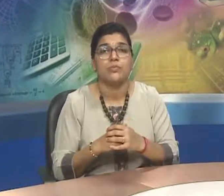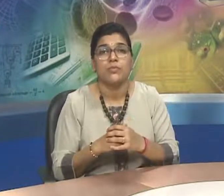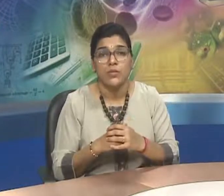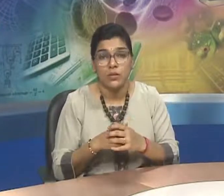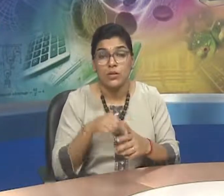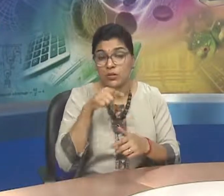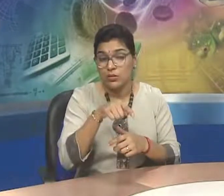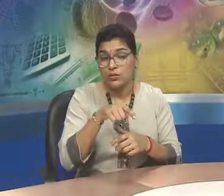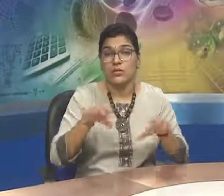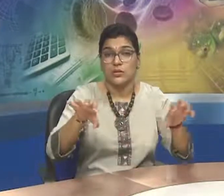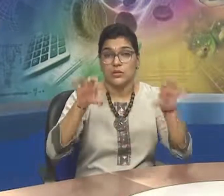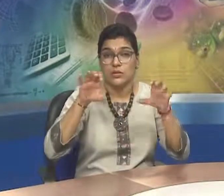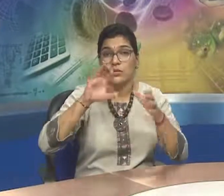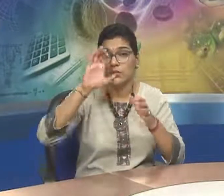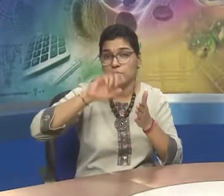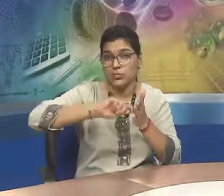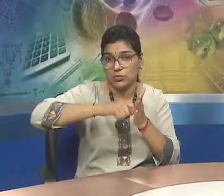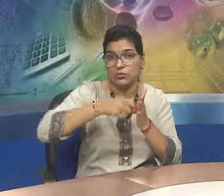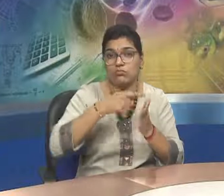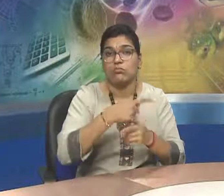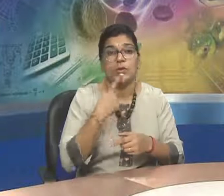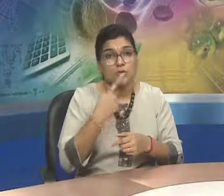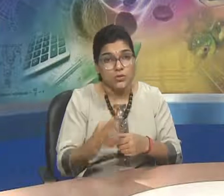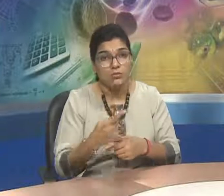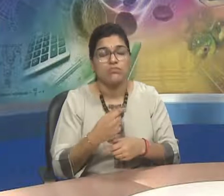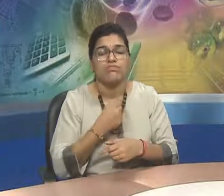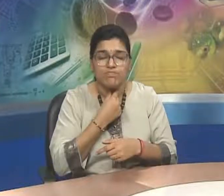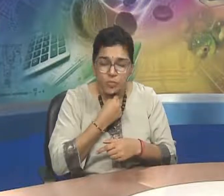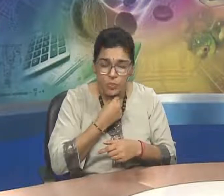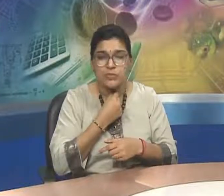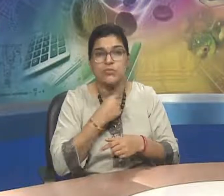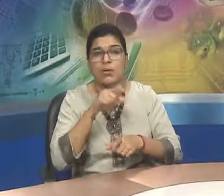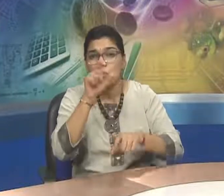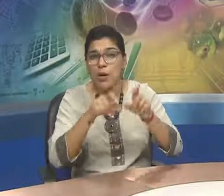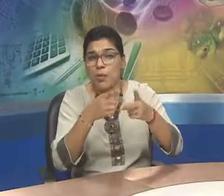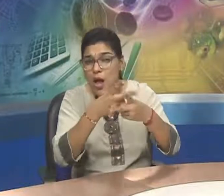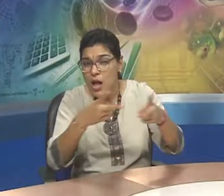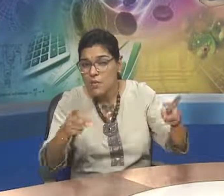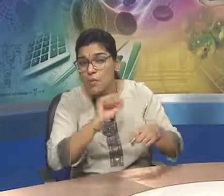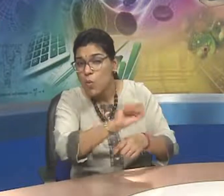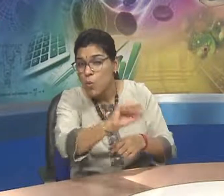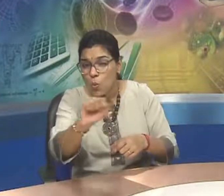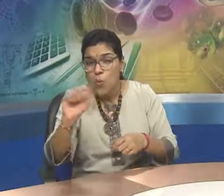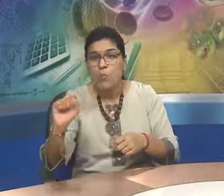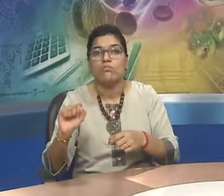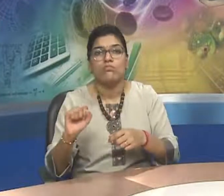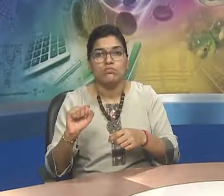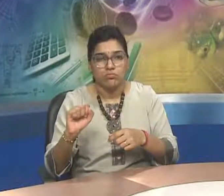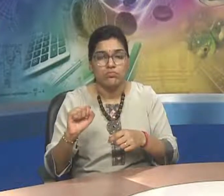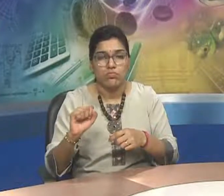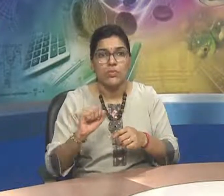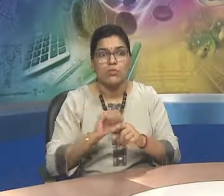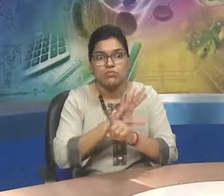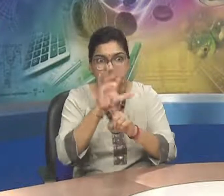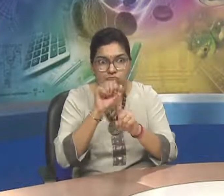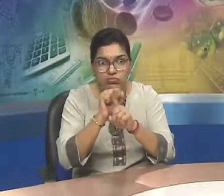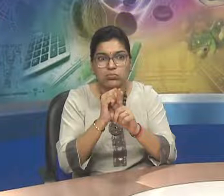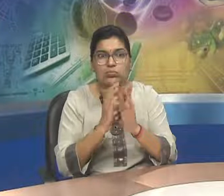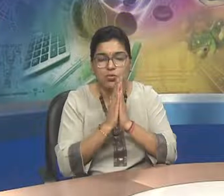other residing in our country also. And our constitution